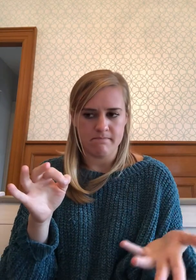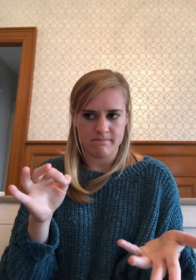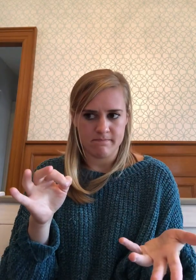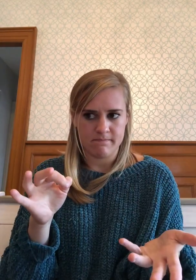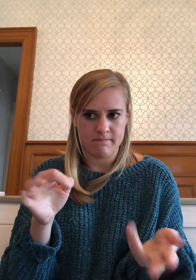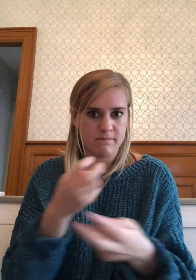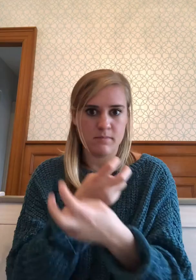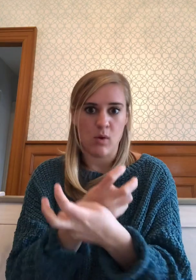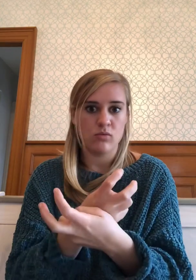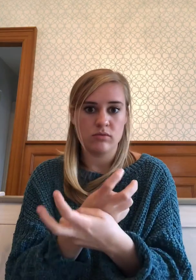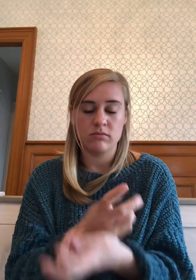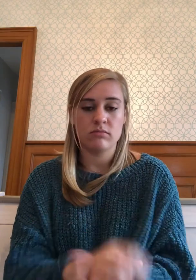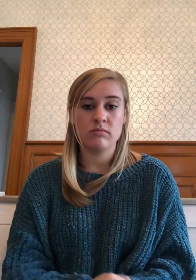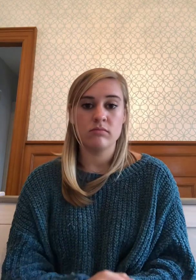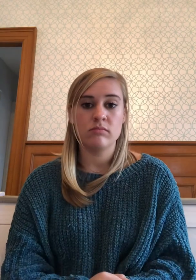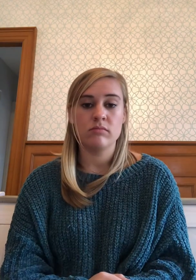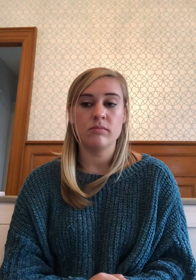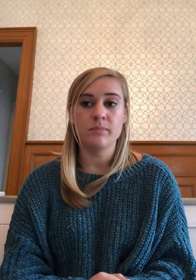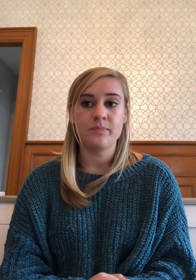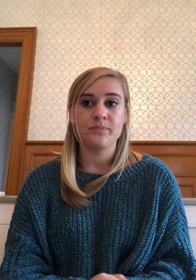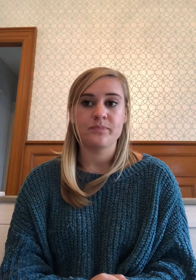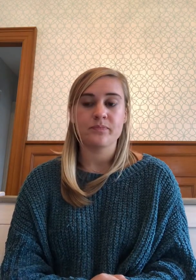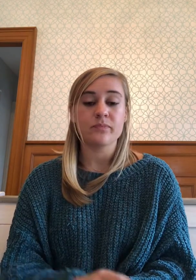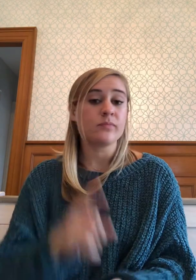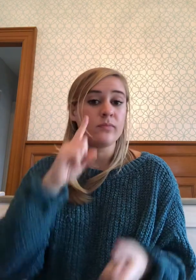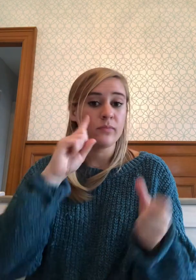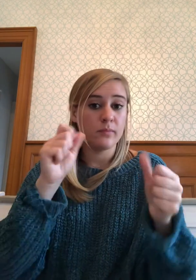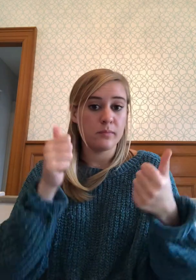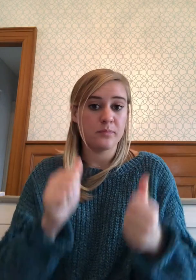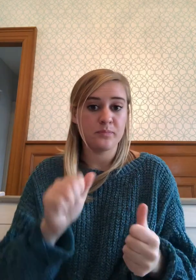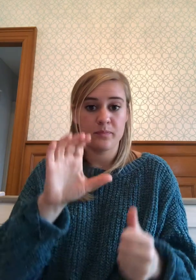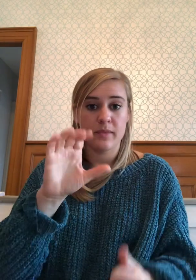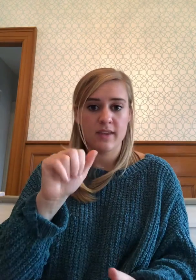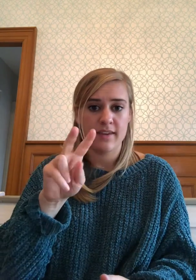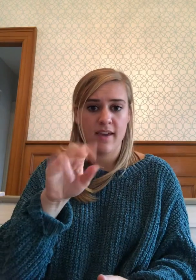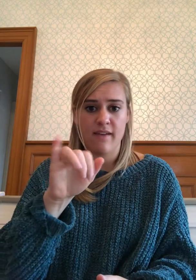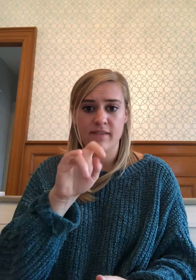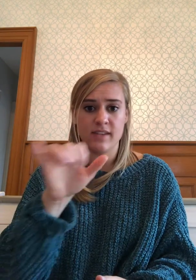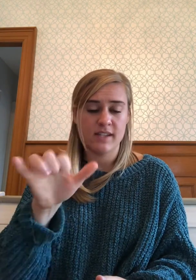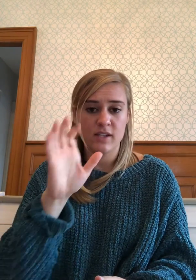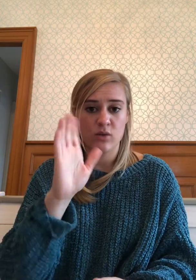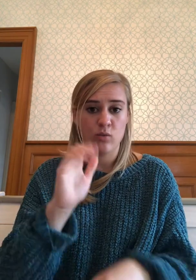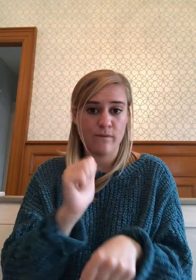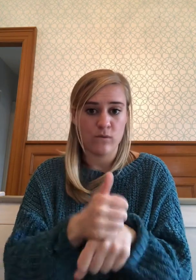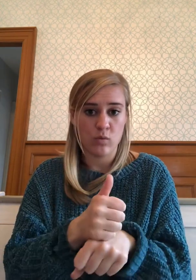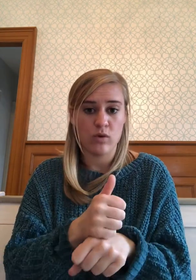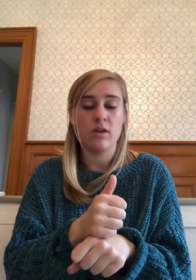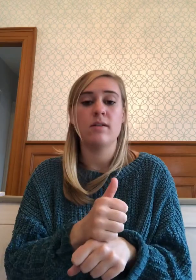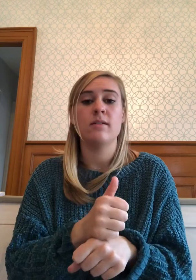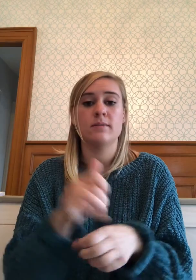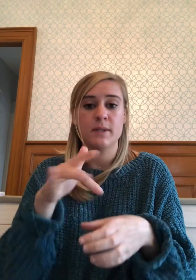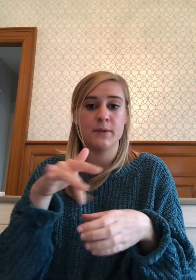bone, and a cavity forms from this resorption, and the tooth in